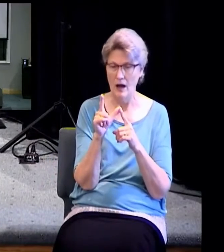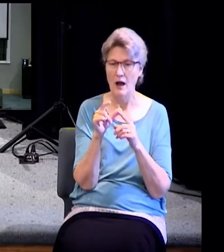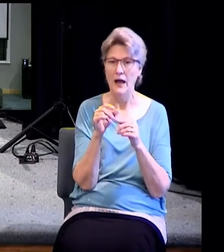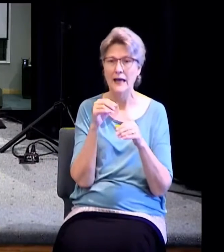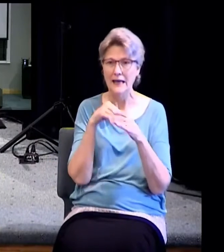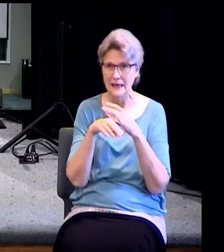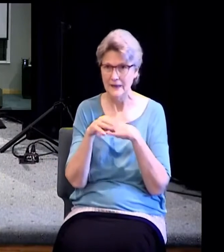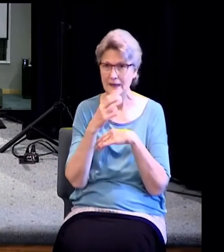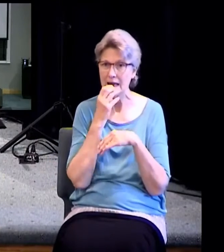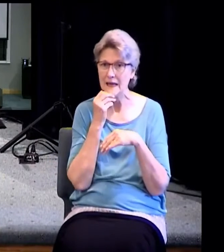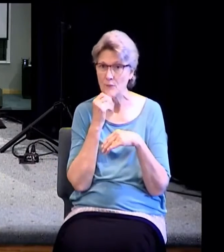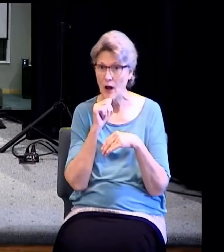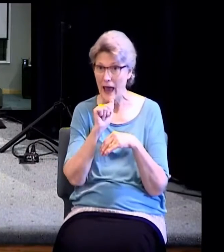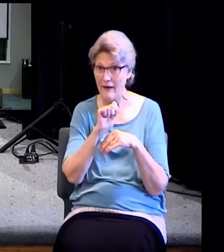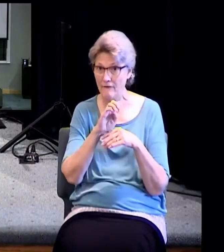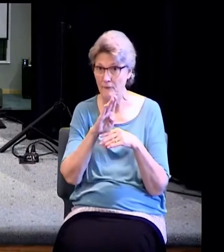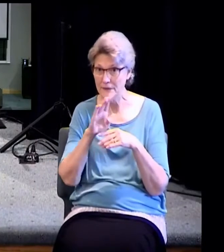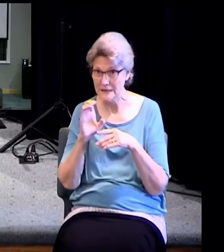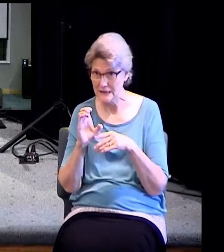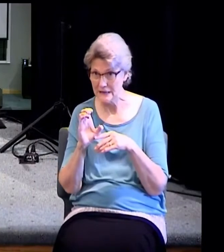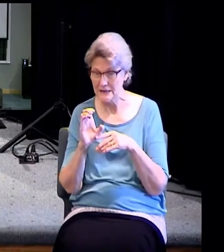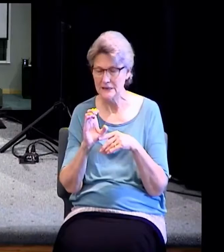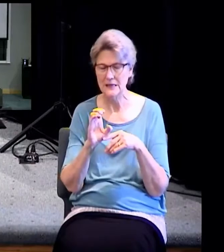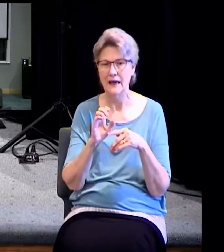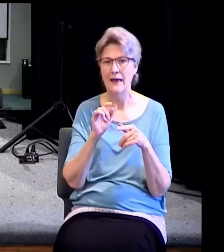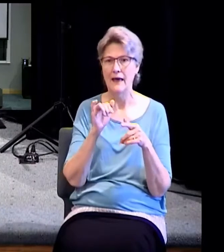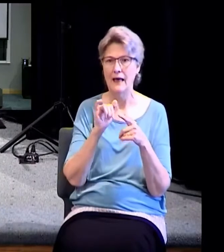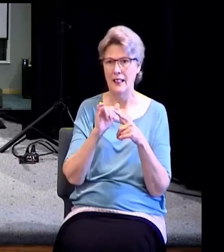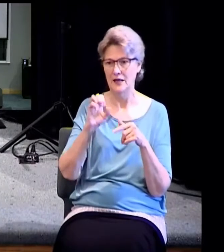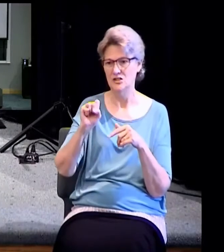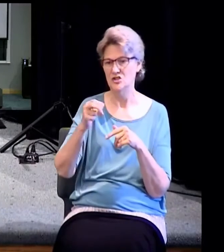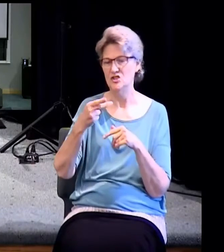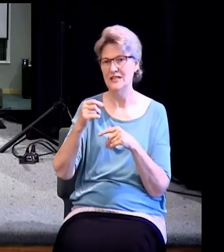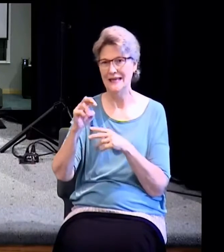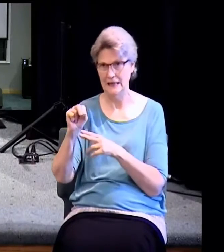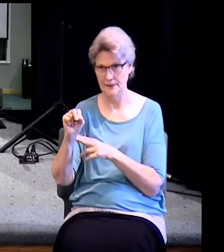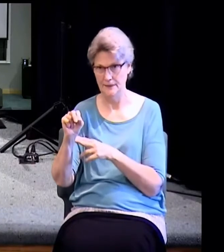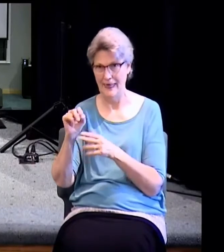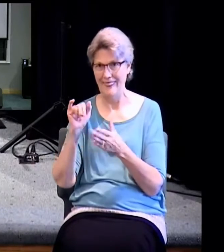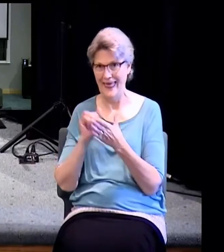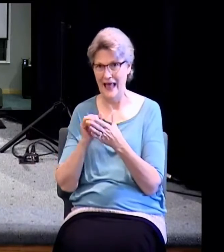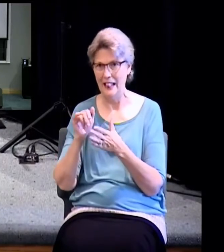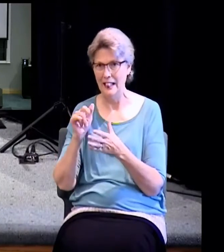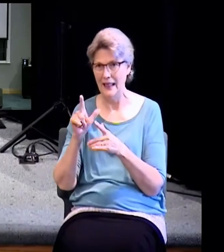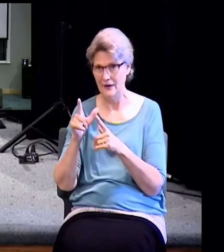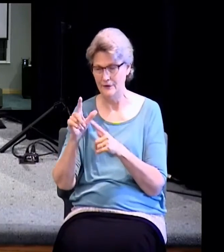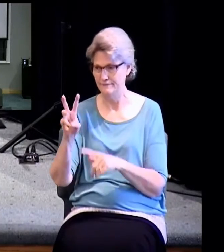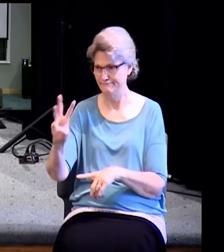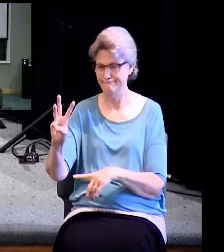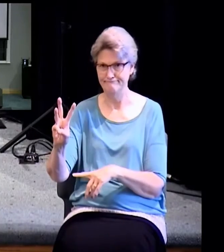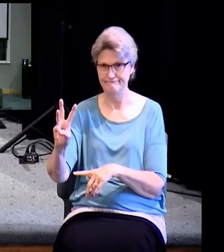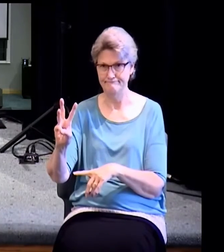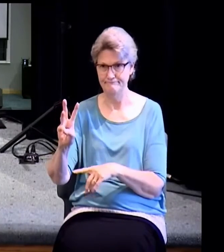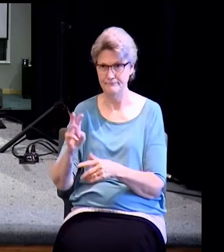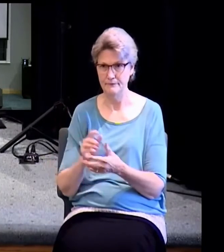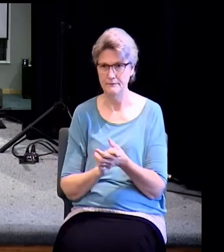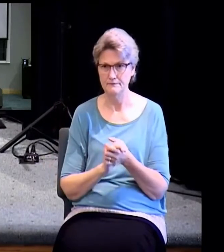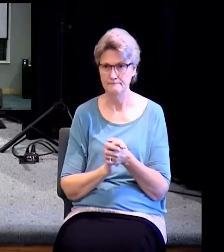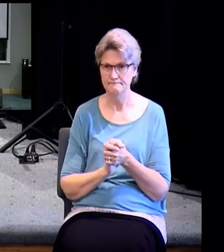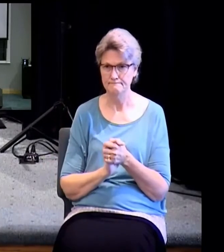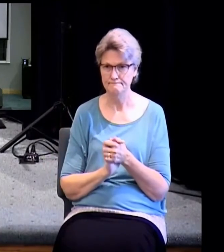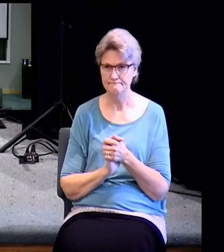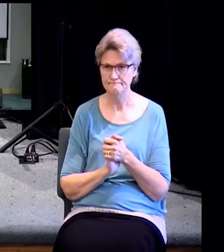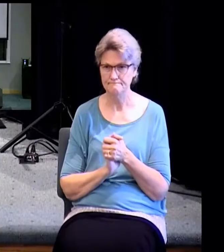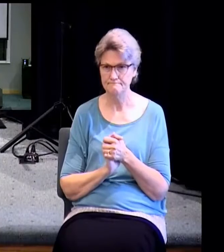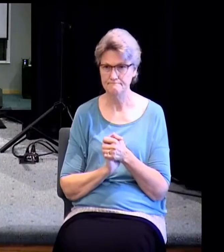healing, salvation, separation unto God, which is worship, and the power of the Holy